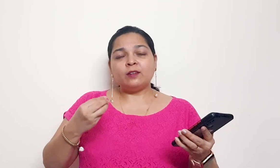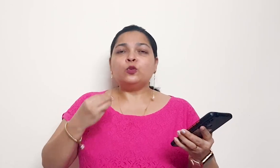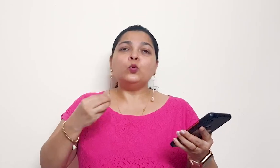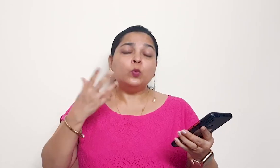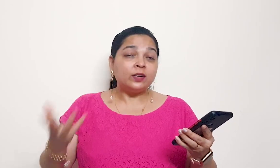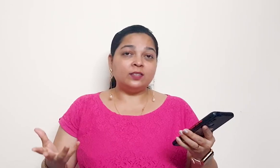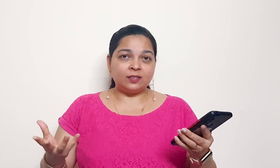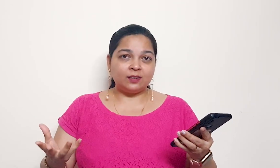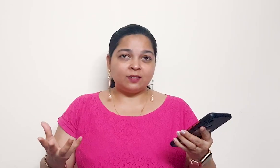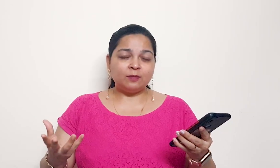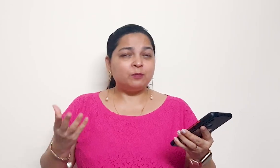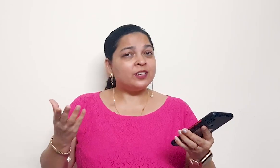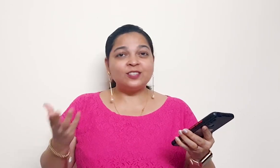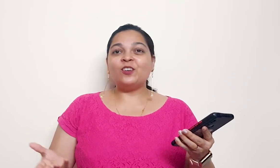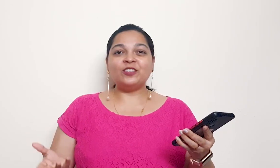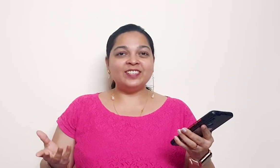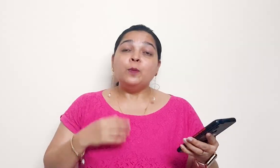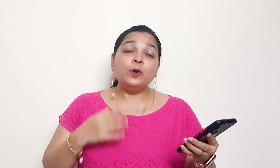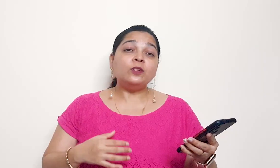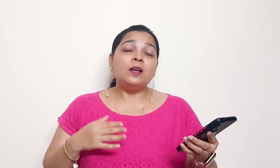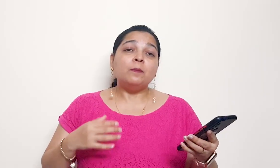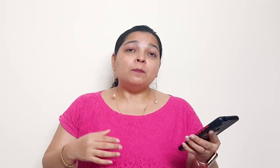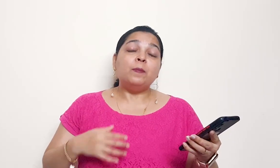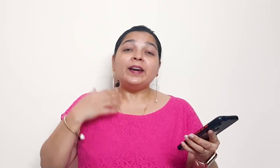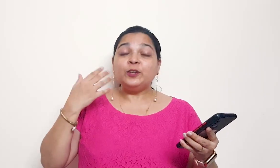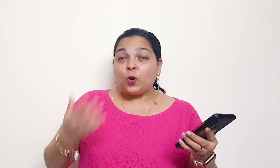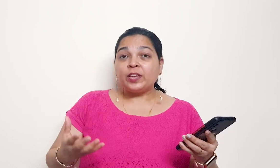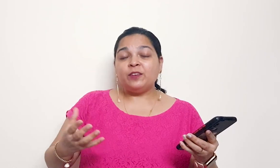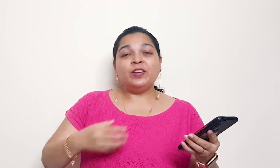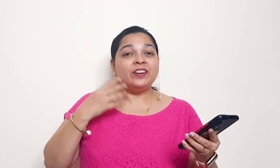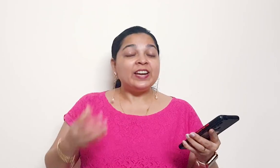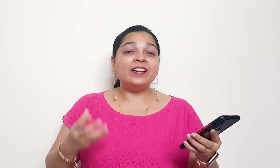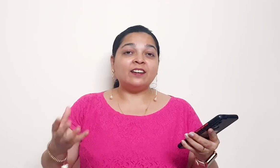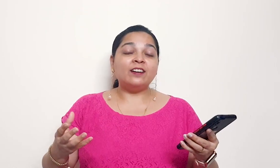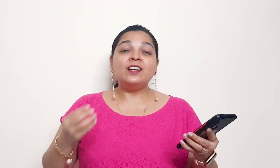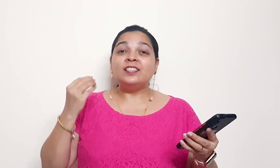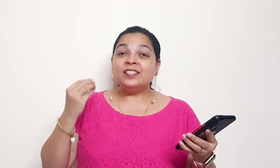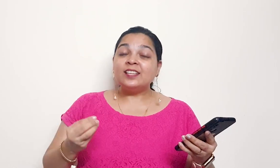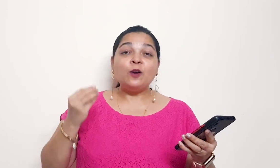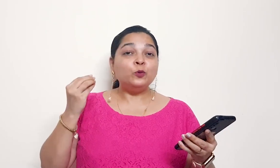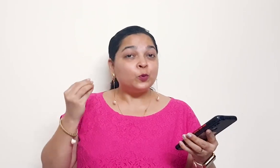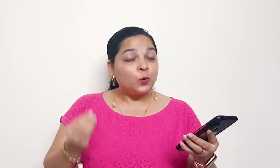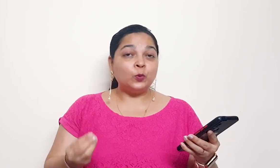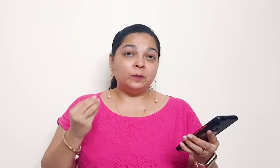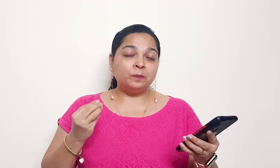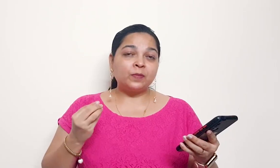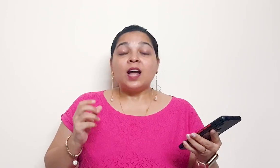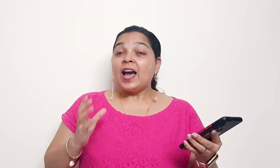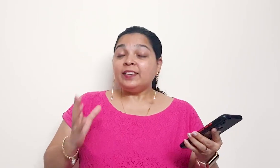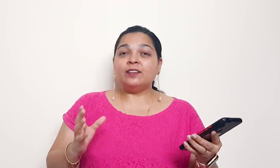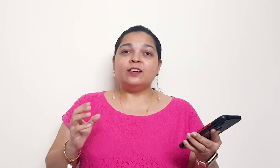Why do words? Praise the Lord. Because by talking, we create a sound